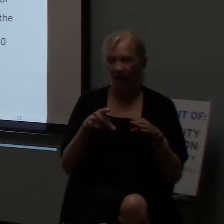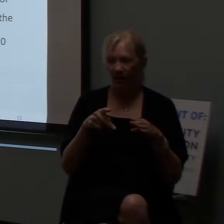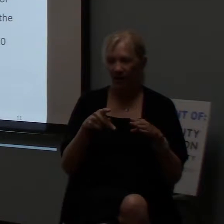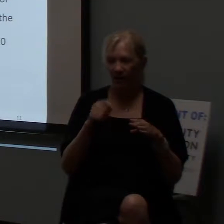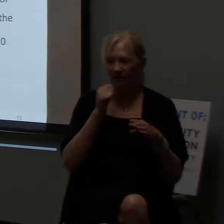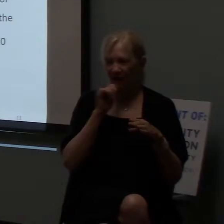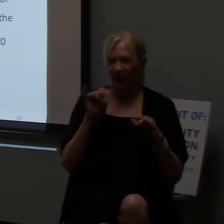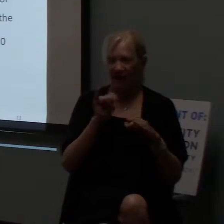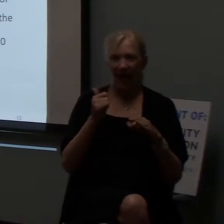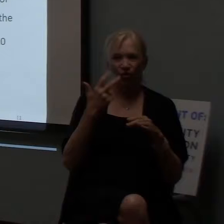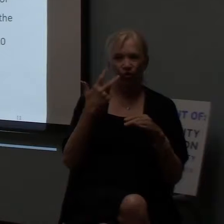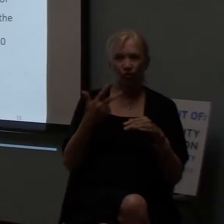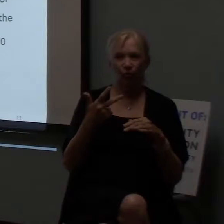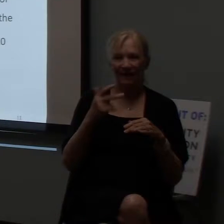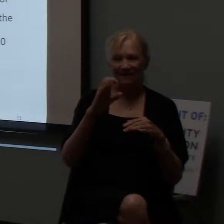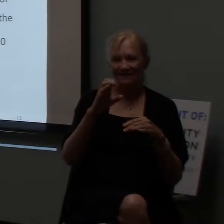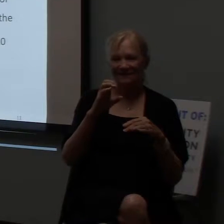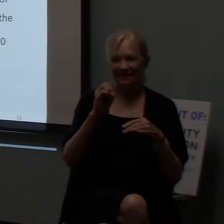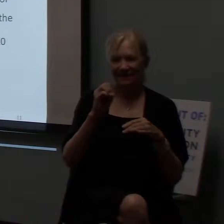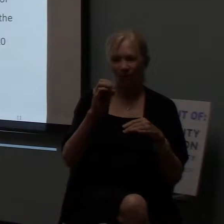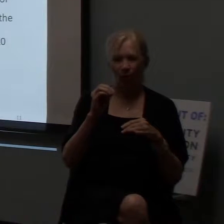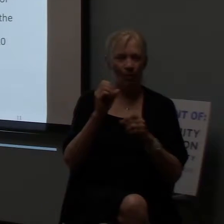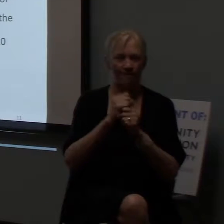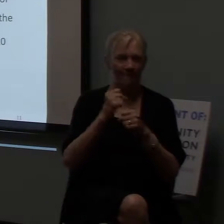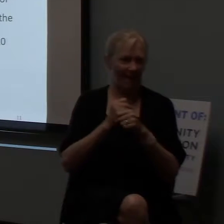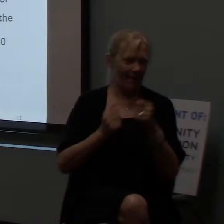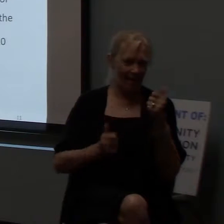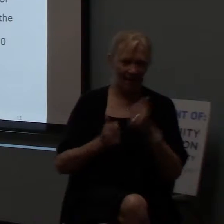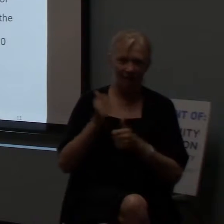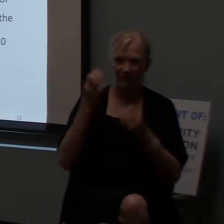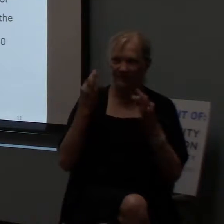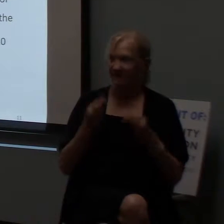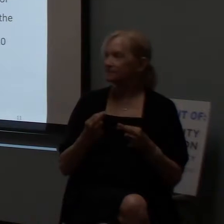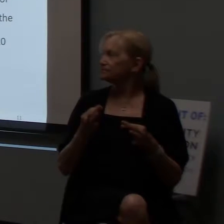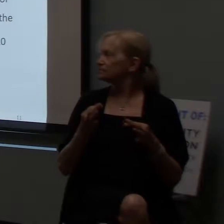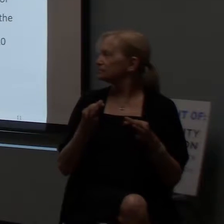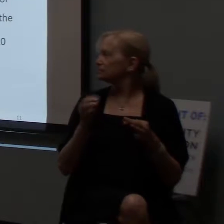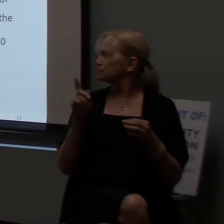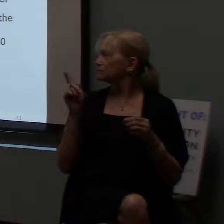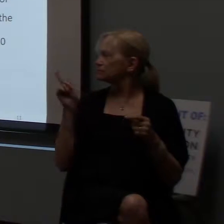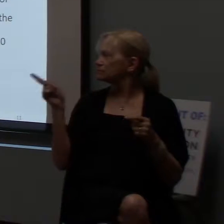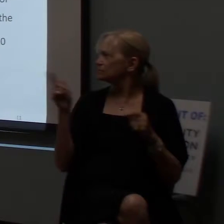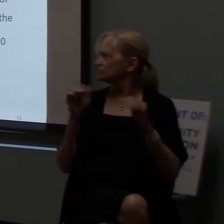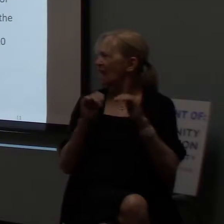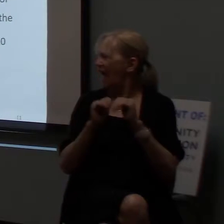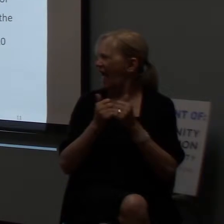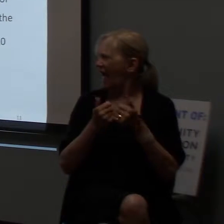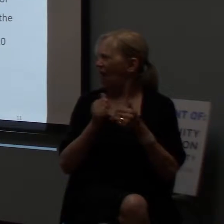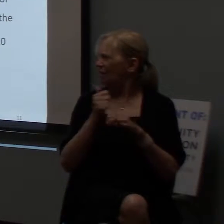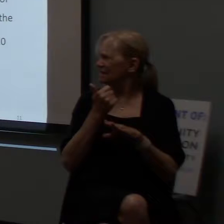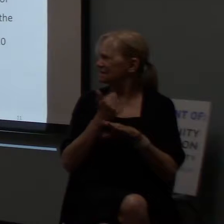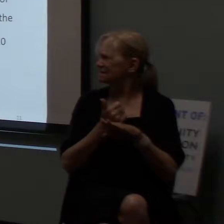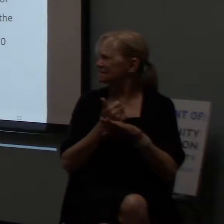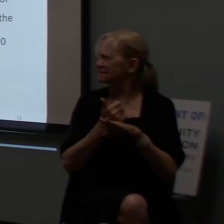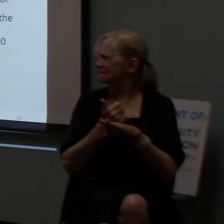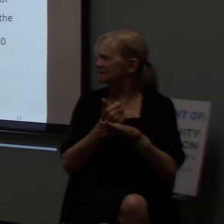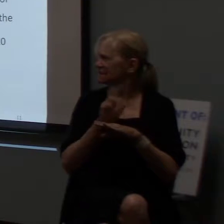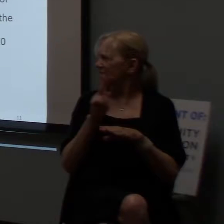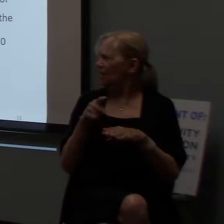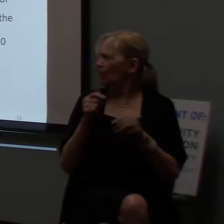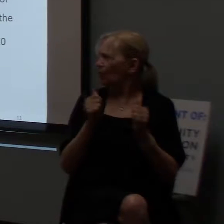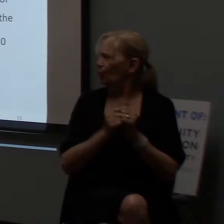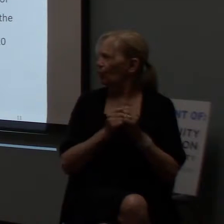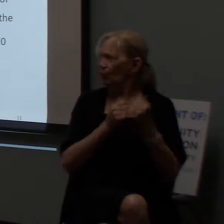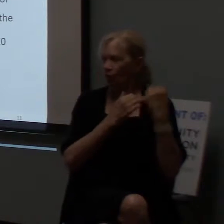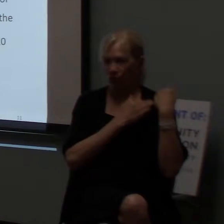3 CEOs making every single little decision. How is it presently set up in terms of division